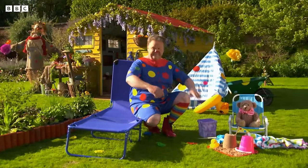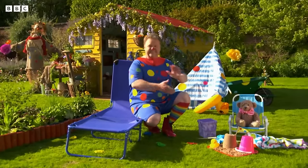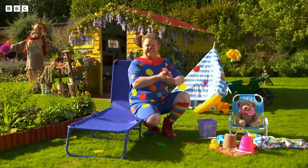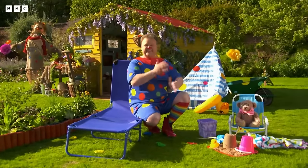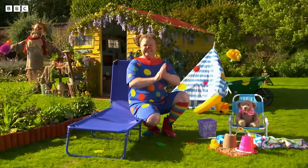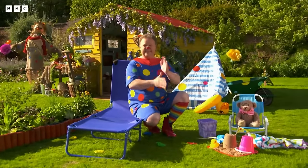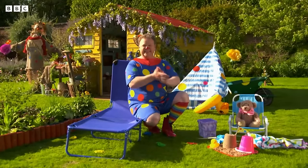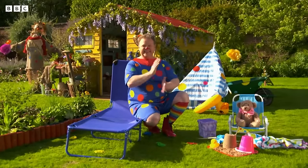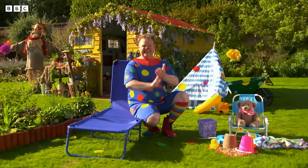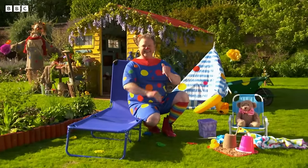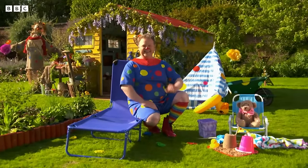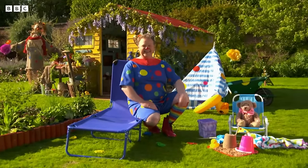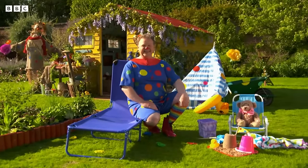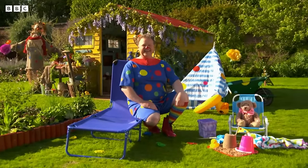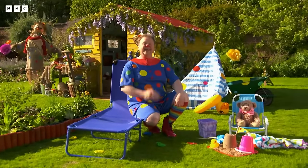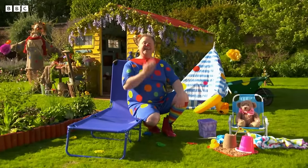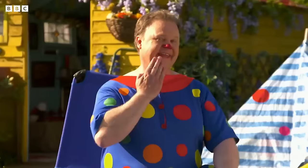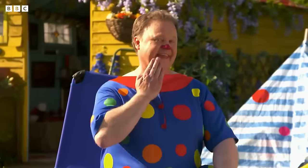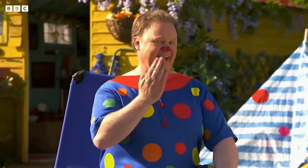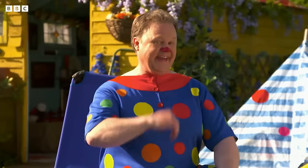Looking great, Mr. Tumble. Thank you.